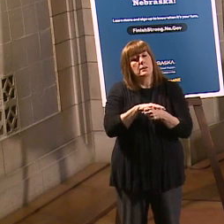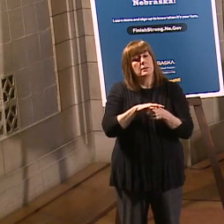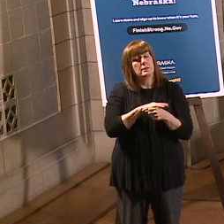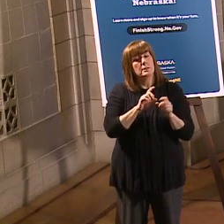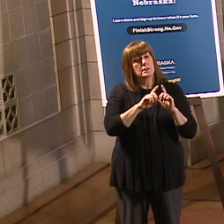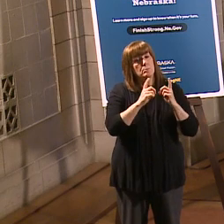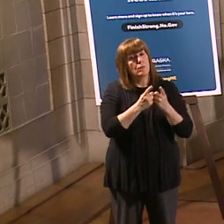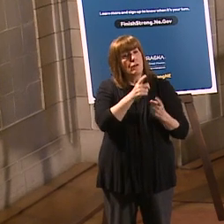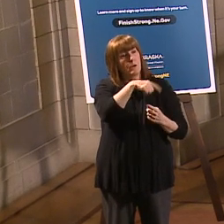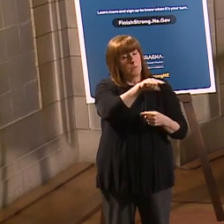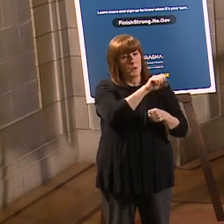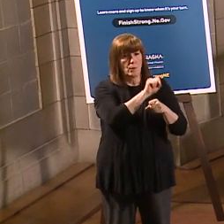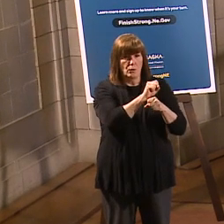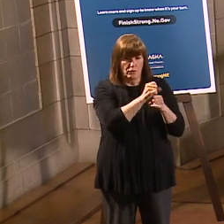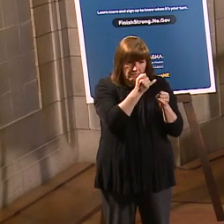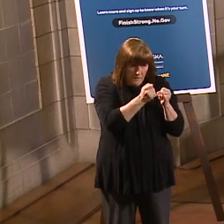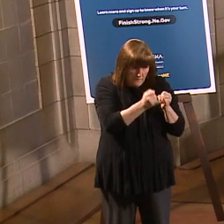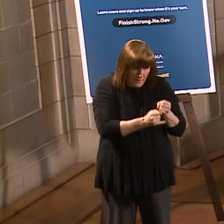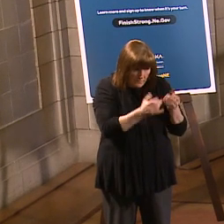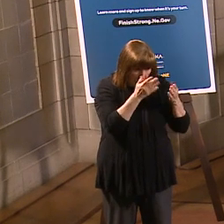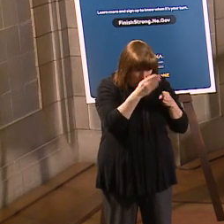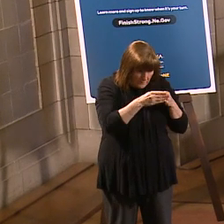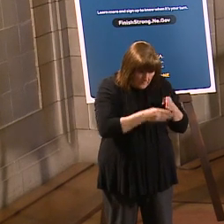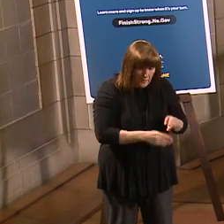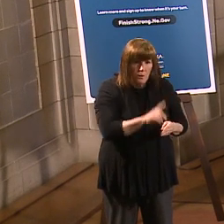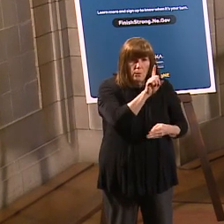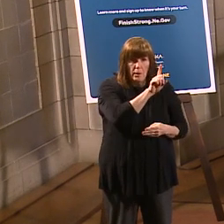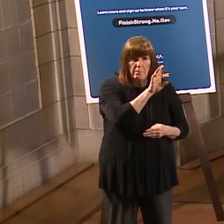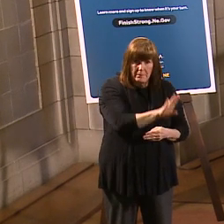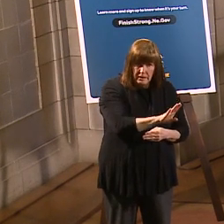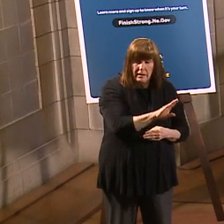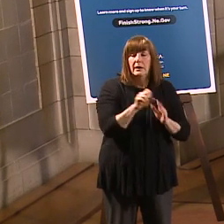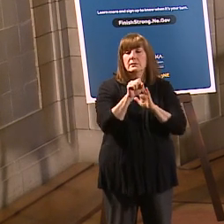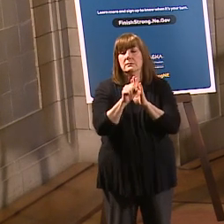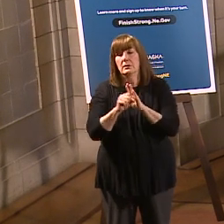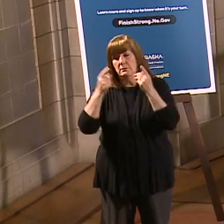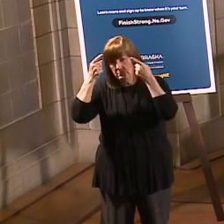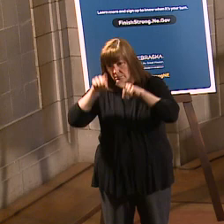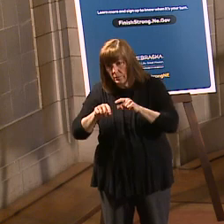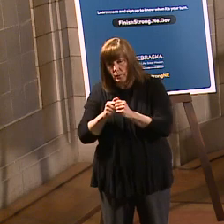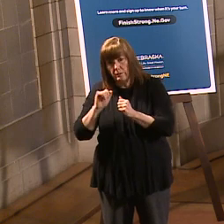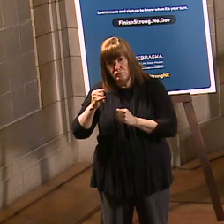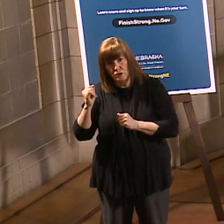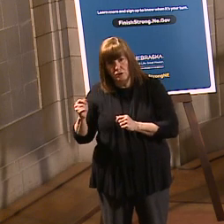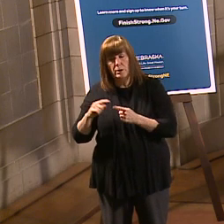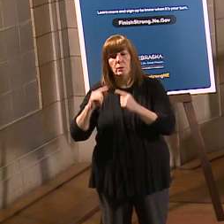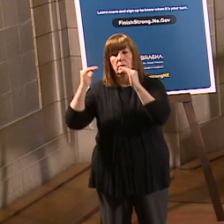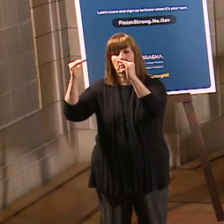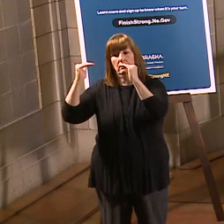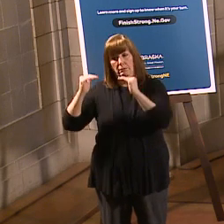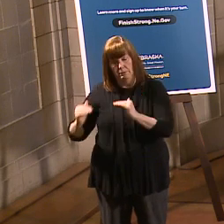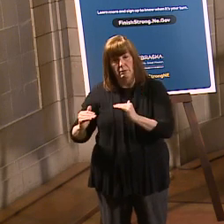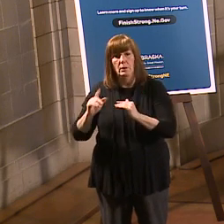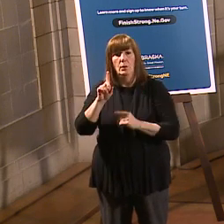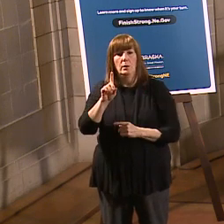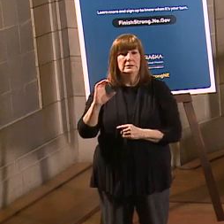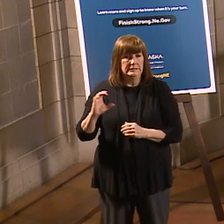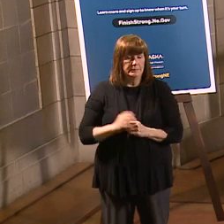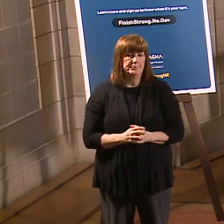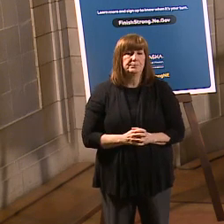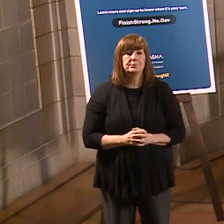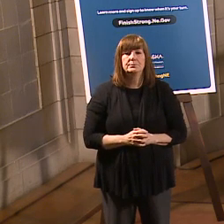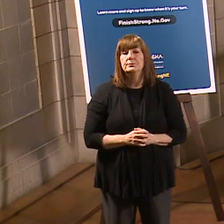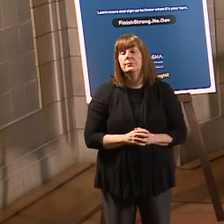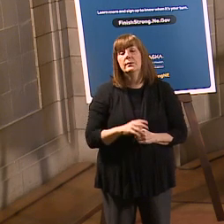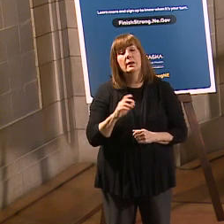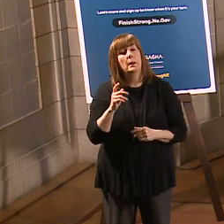phase 1B, and the state has coordinated and scheduled Johnson & Johnson to go to the phase 1C groups the week of March 29th.